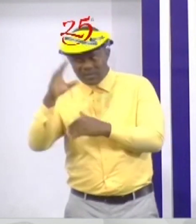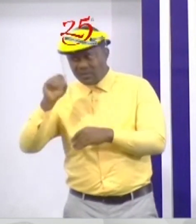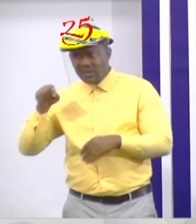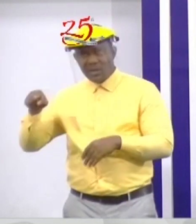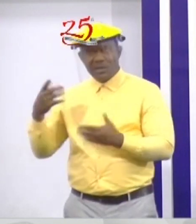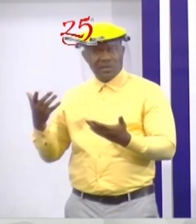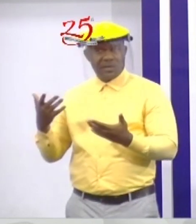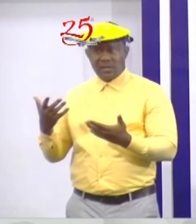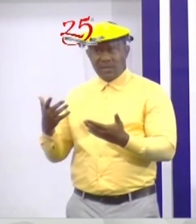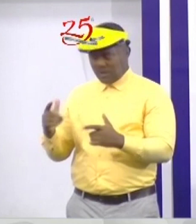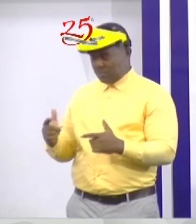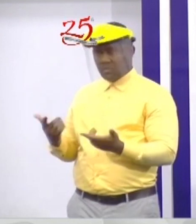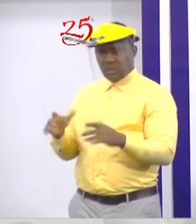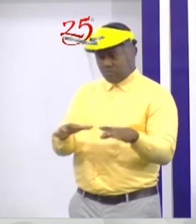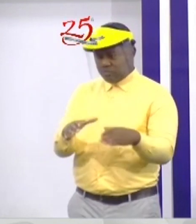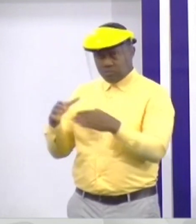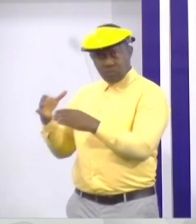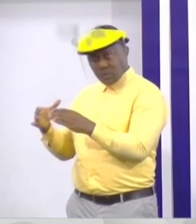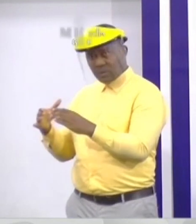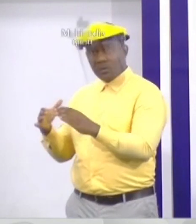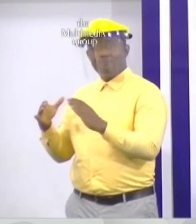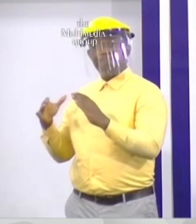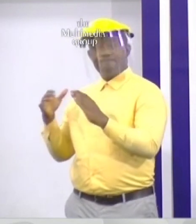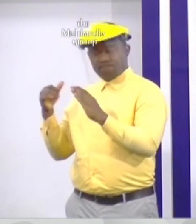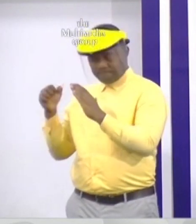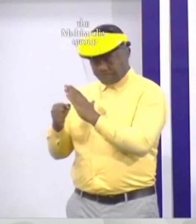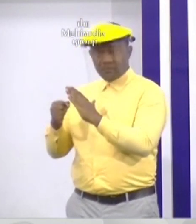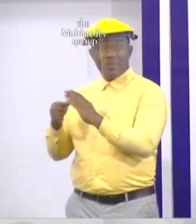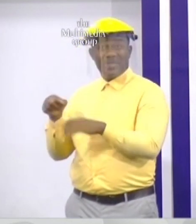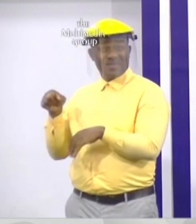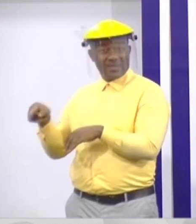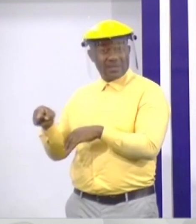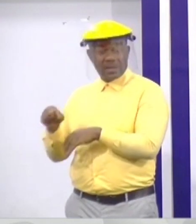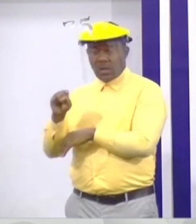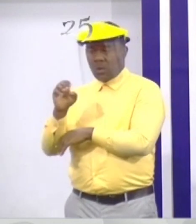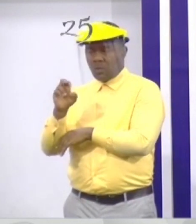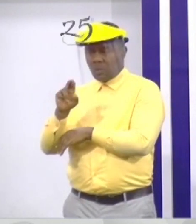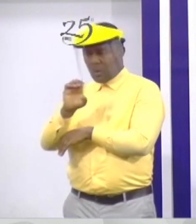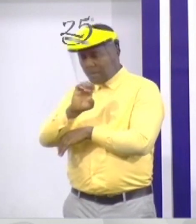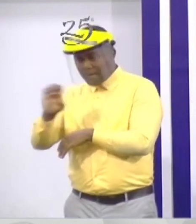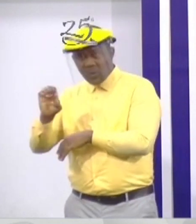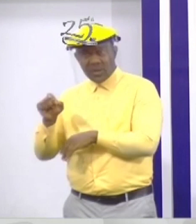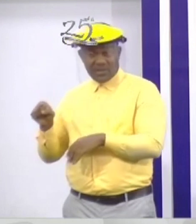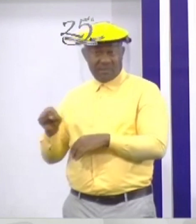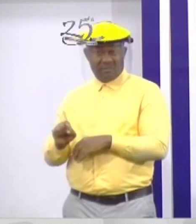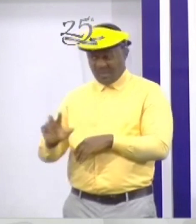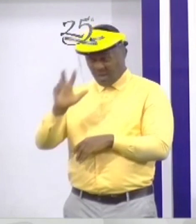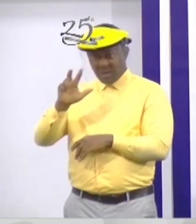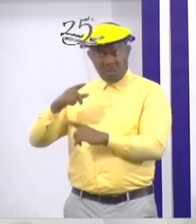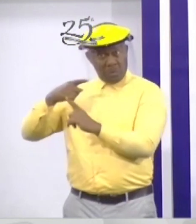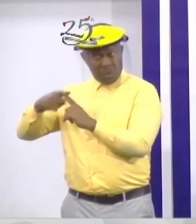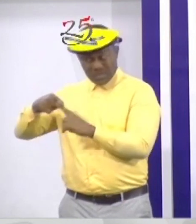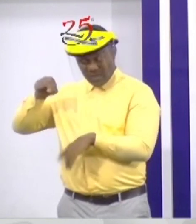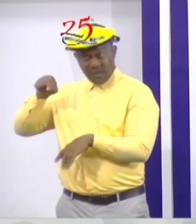their 14-day follow-up. 3 tested positive, and they are currently in our isolation